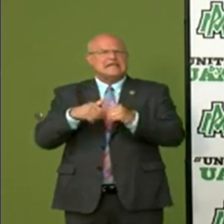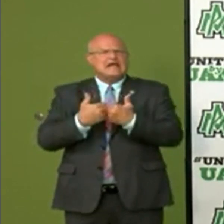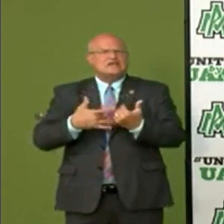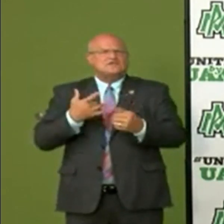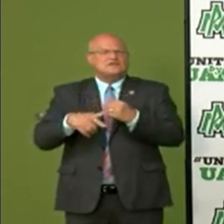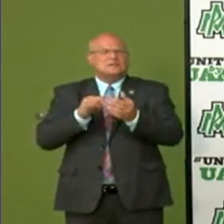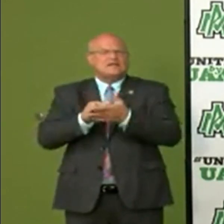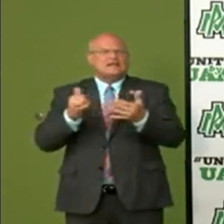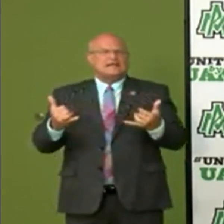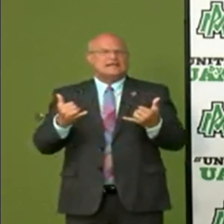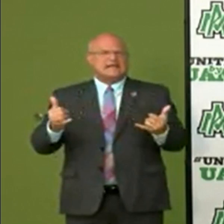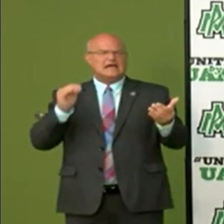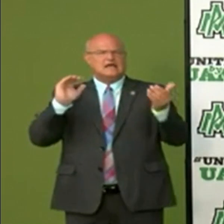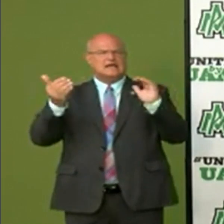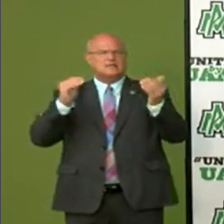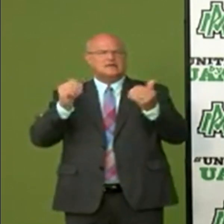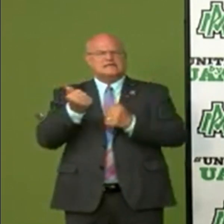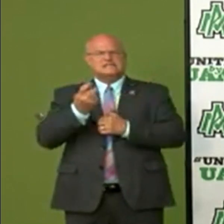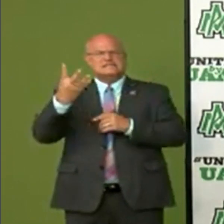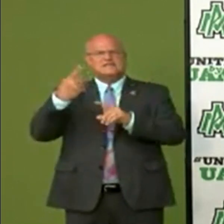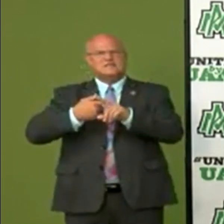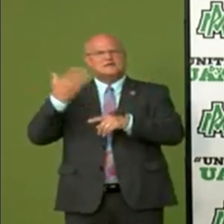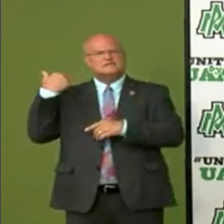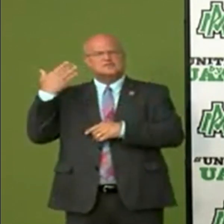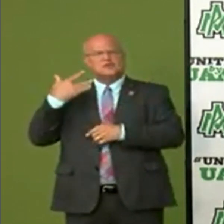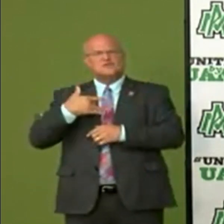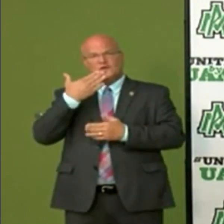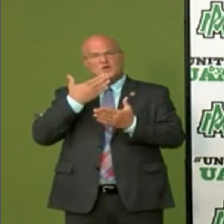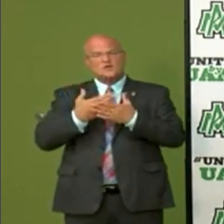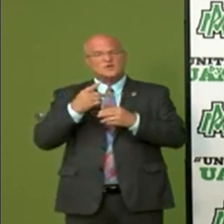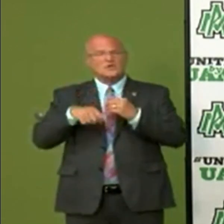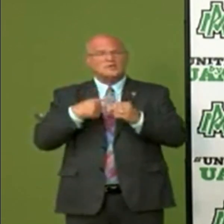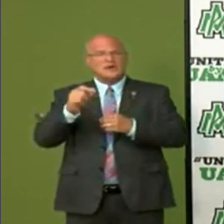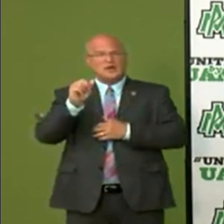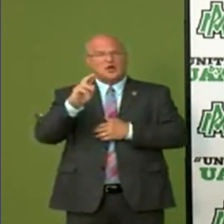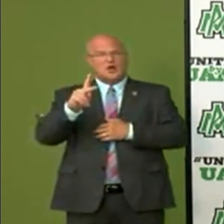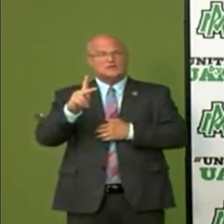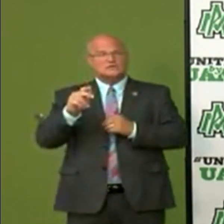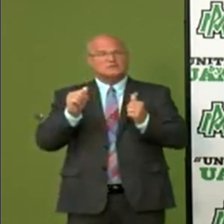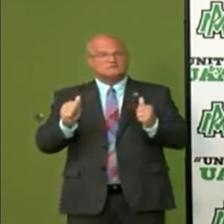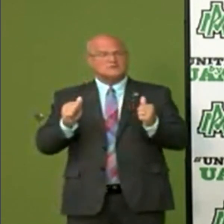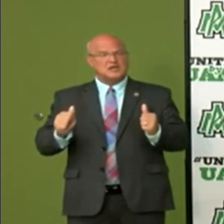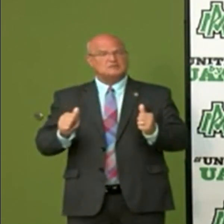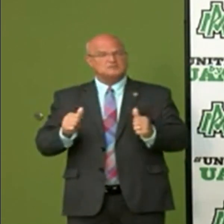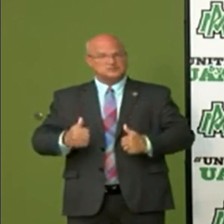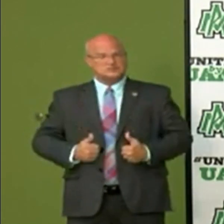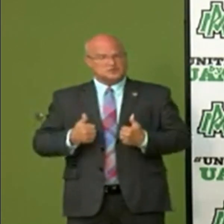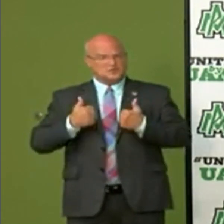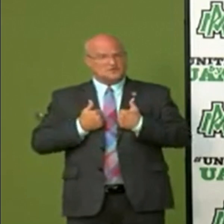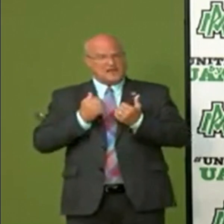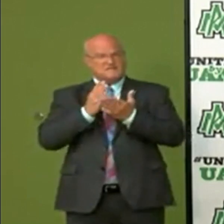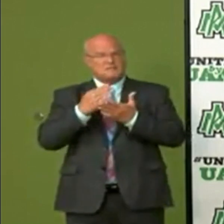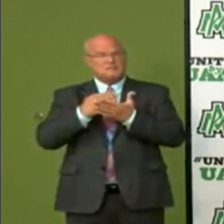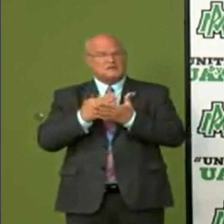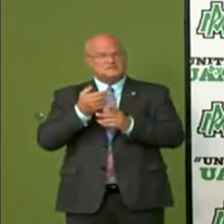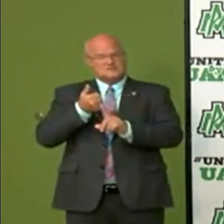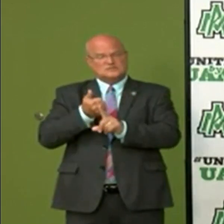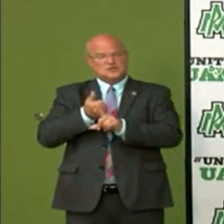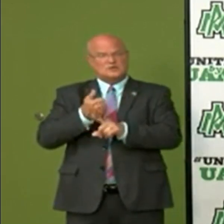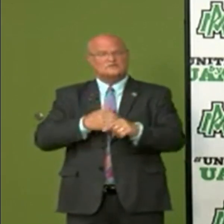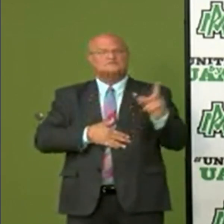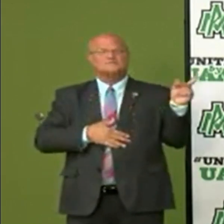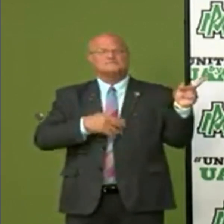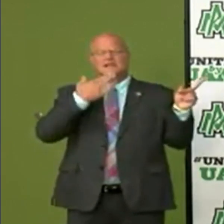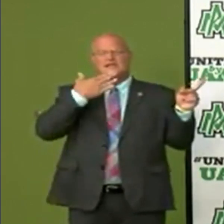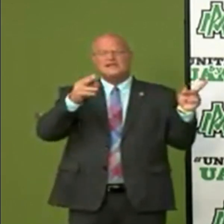you feel about that now compared to several months ago when you felt pretty good about Arkansas being able to survive budget-wise on its own?